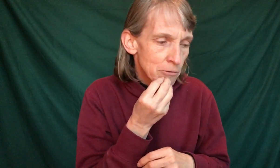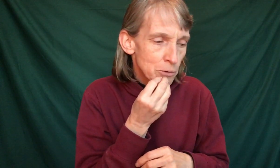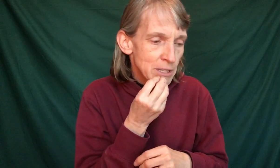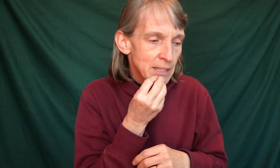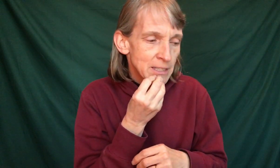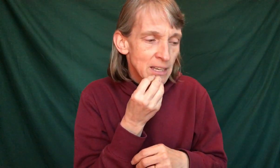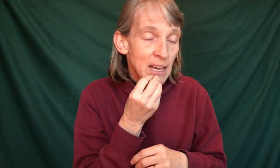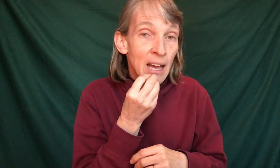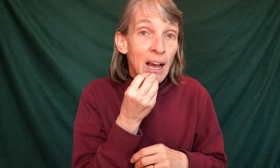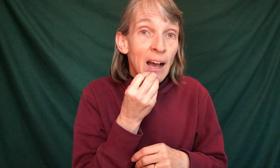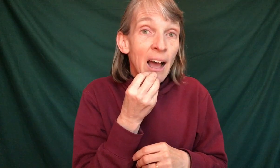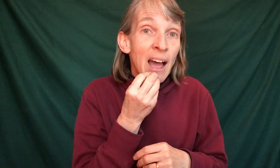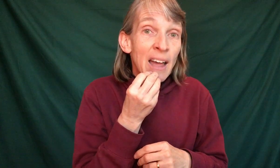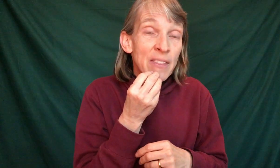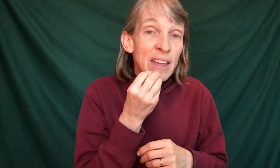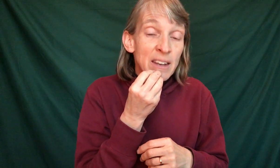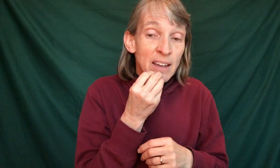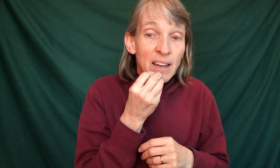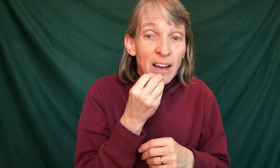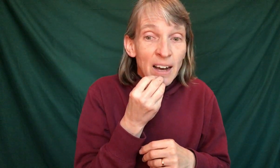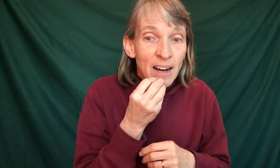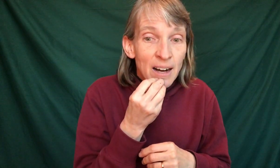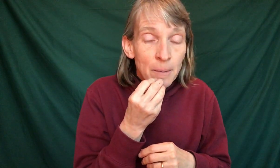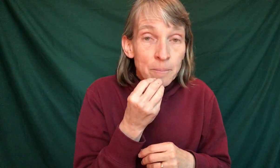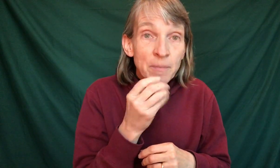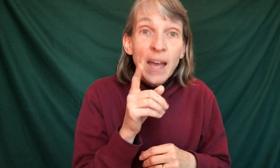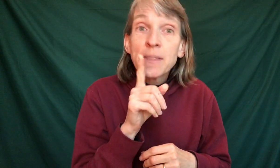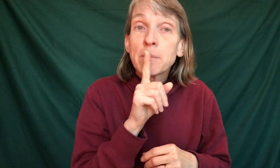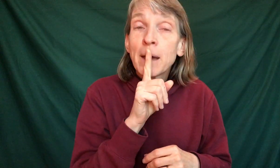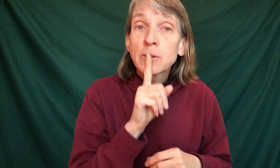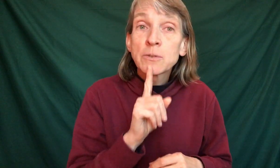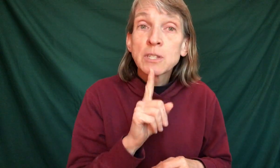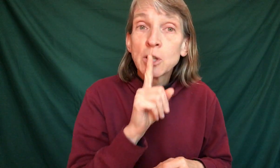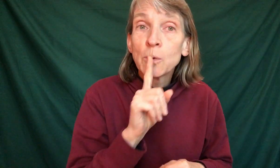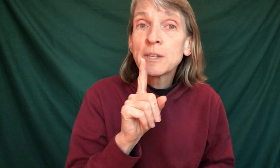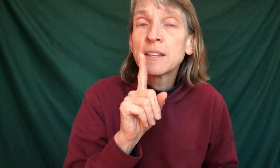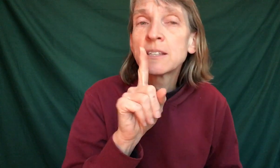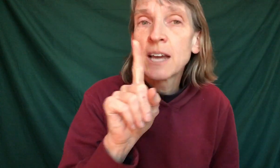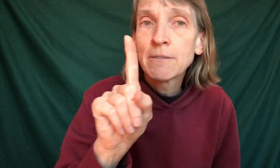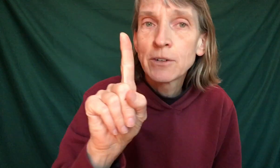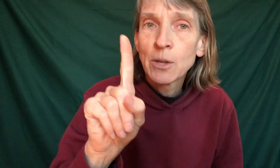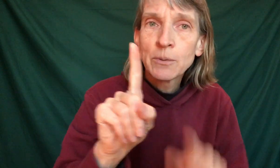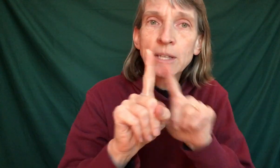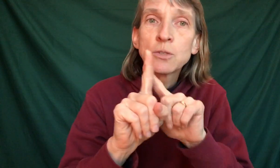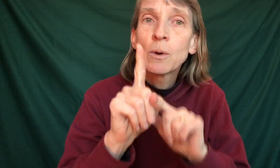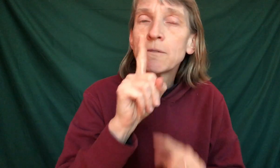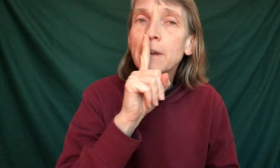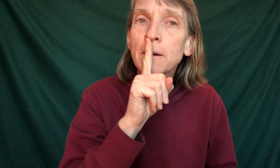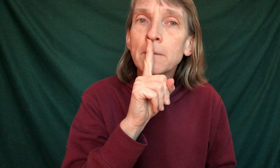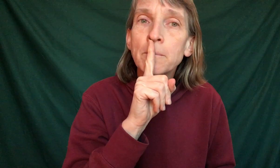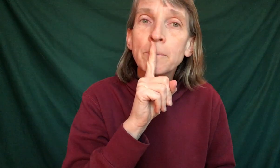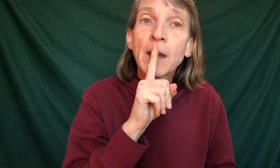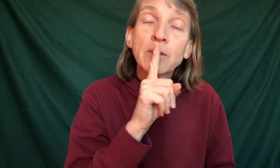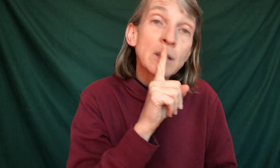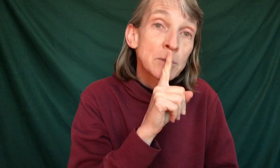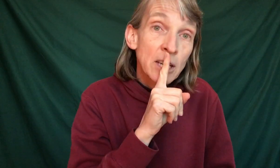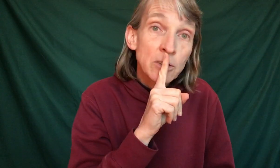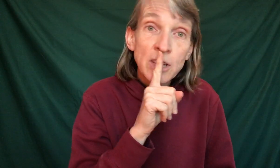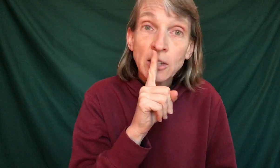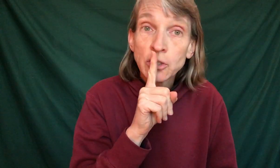food to eat. And then Max was lonely. The sign for lonely is one finger on your lips like you're saying